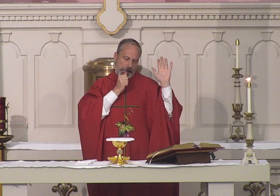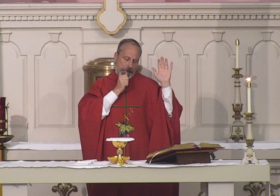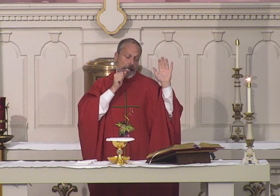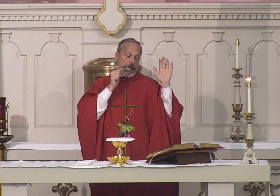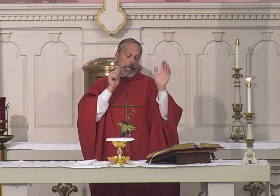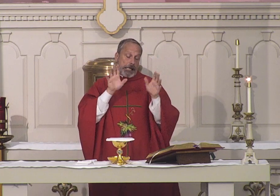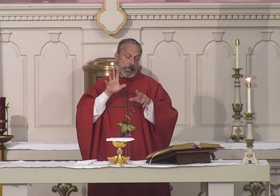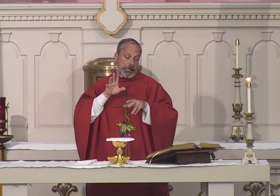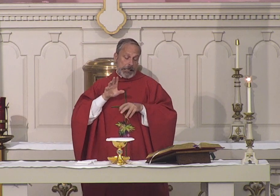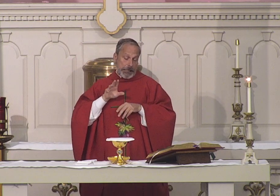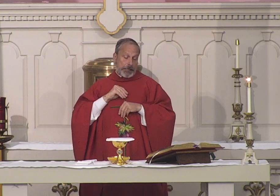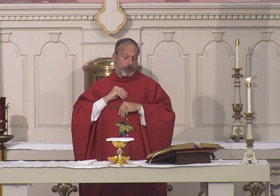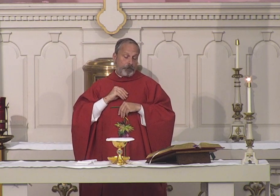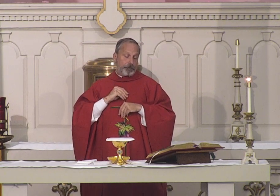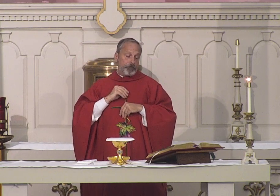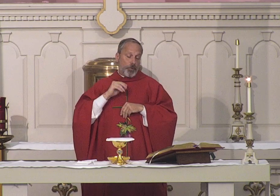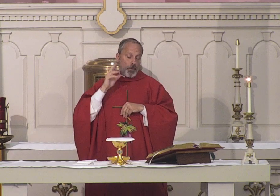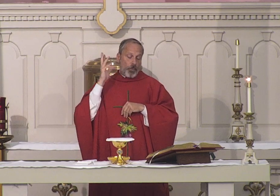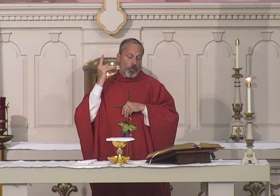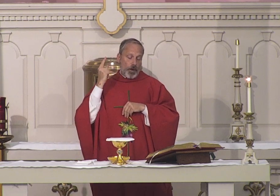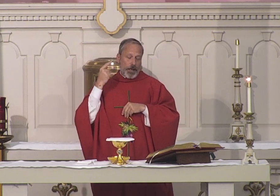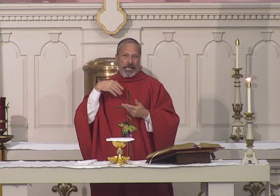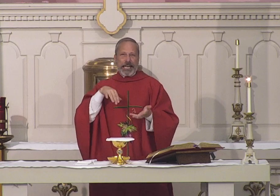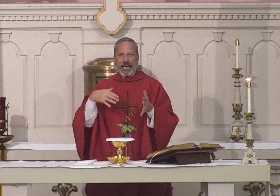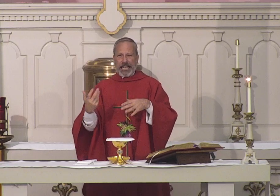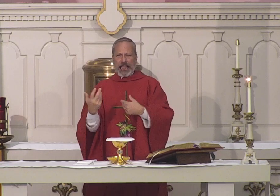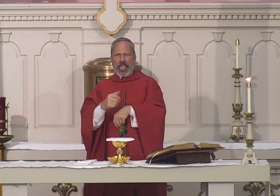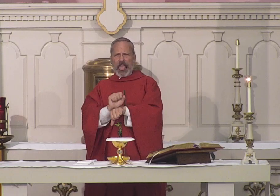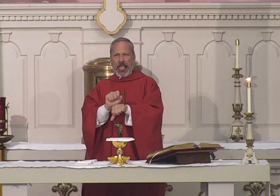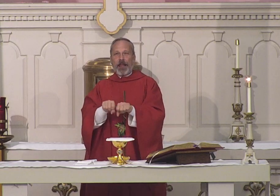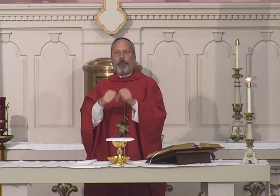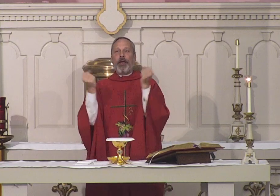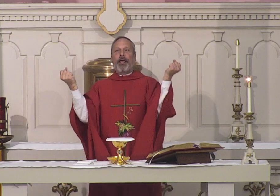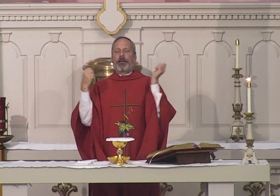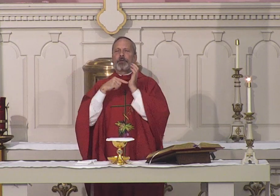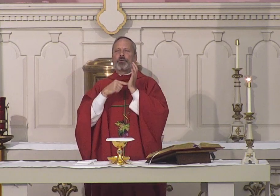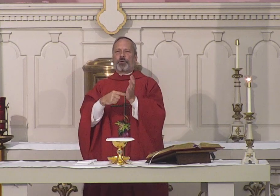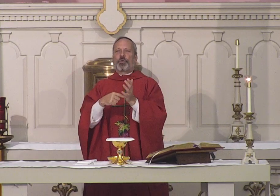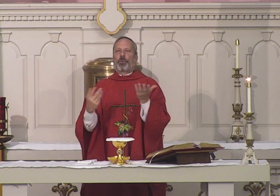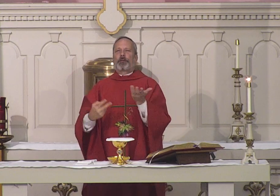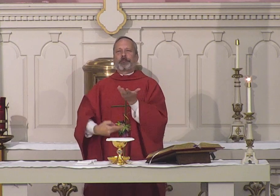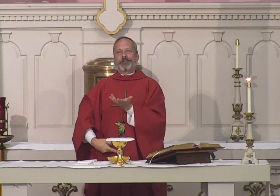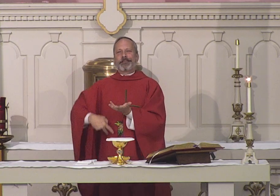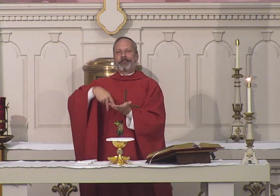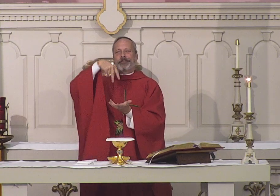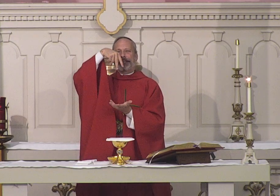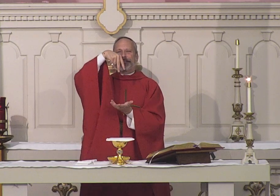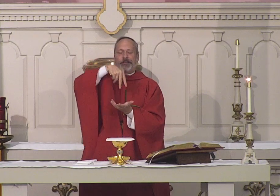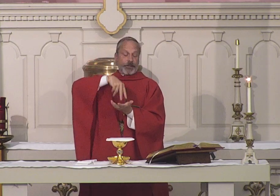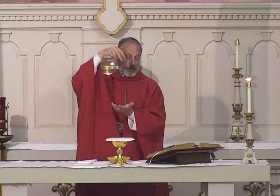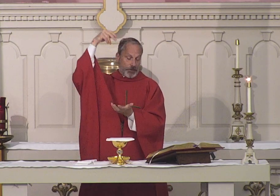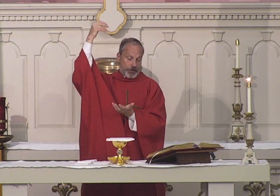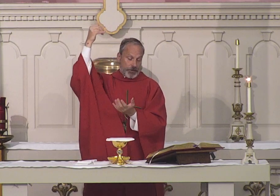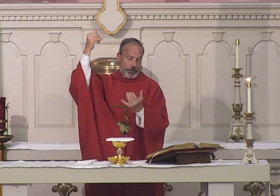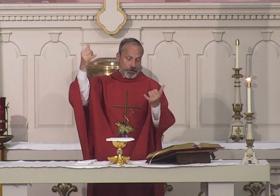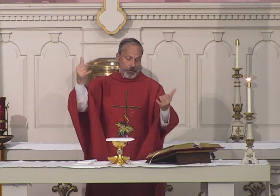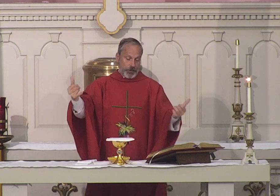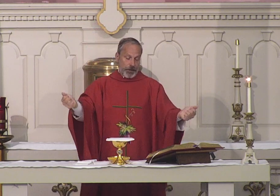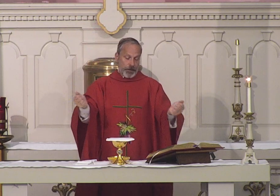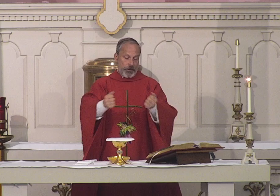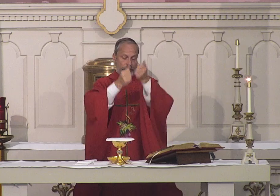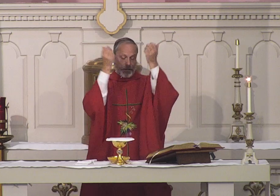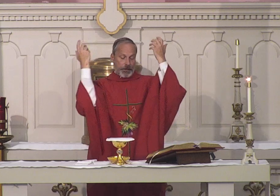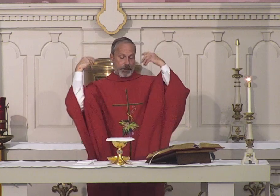passion, so as to break the bonds of death and manifest the resurrection.